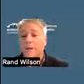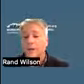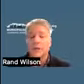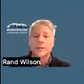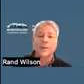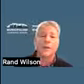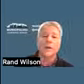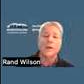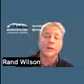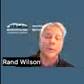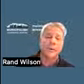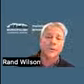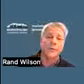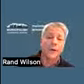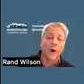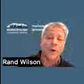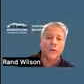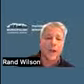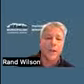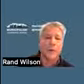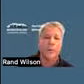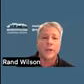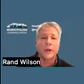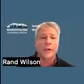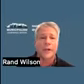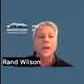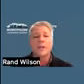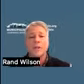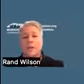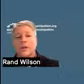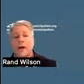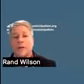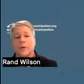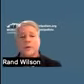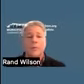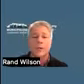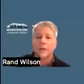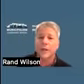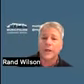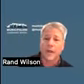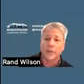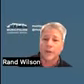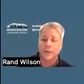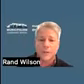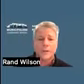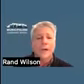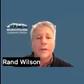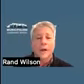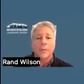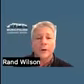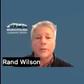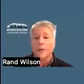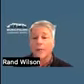spring that just occurred in the month of March and April we held a teach in on unions and racial and economic justice